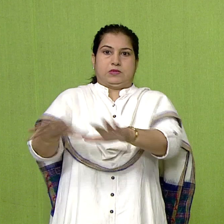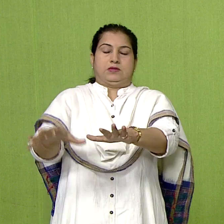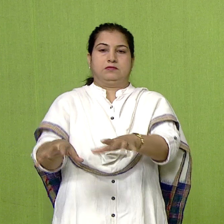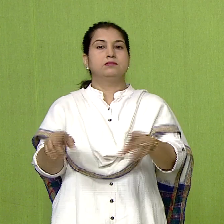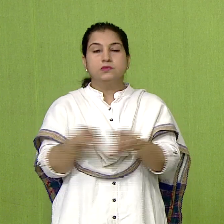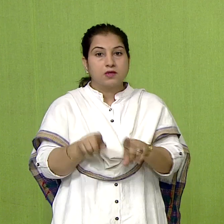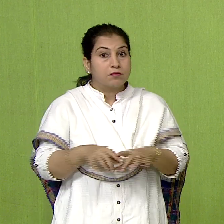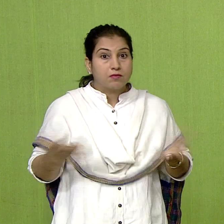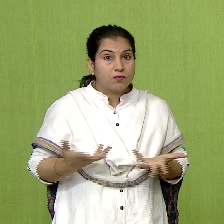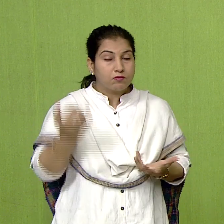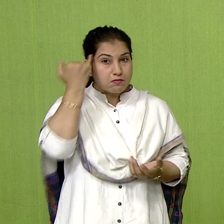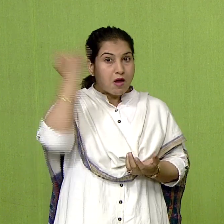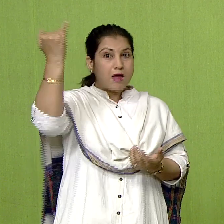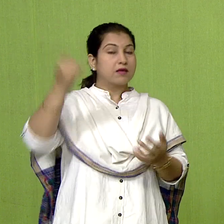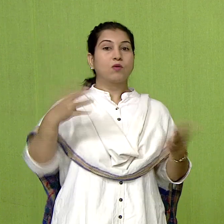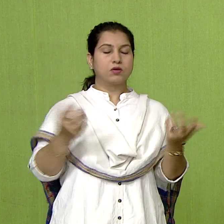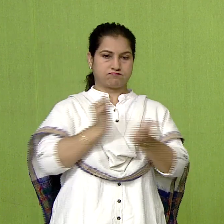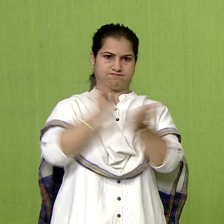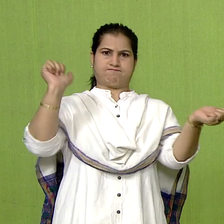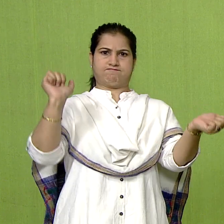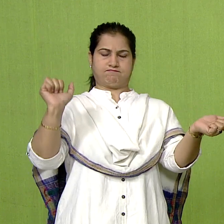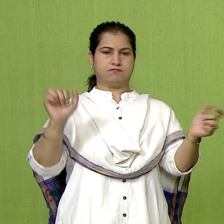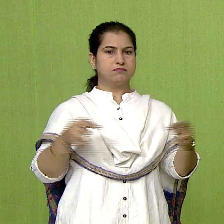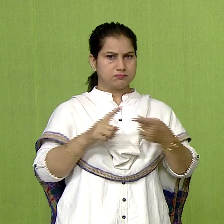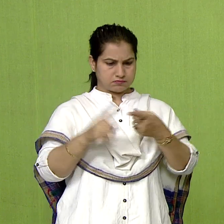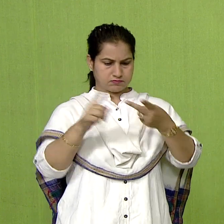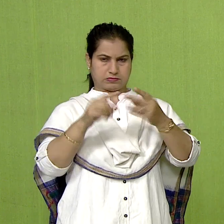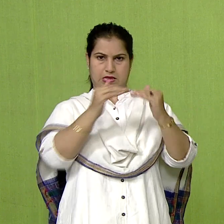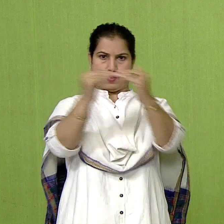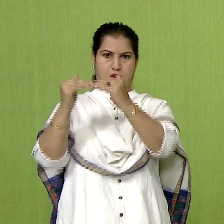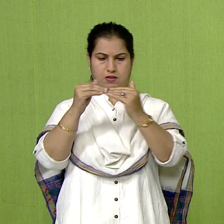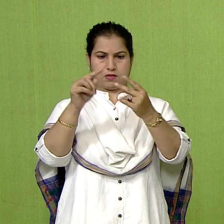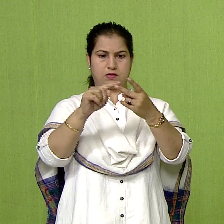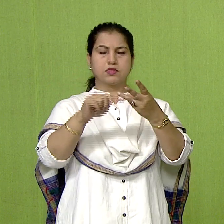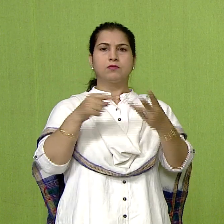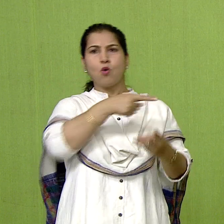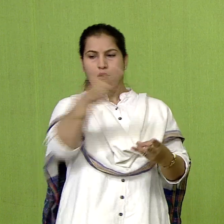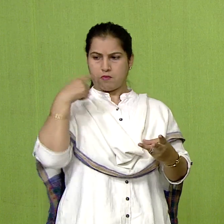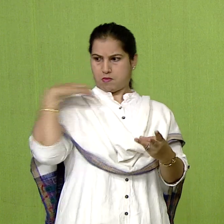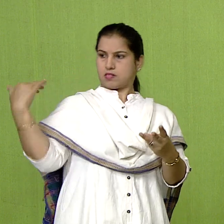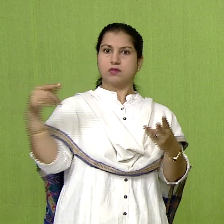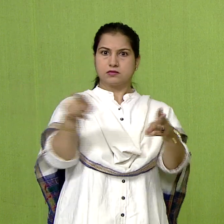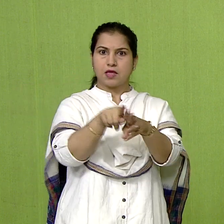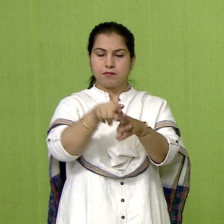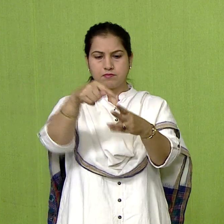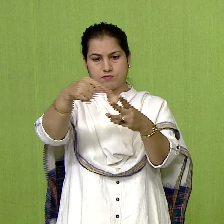As ideas of liberty, equality, and fraternity